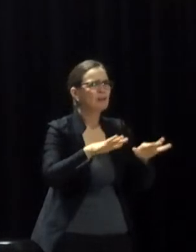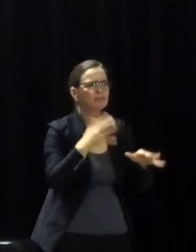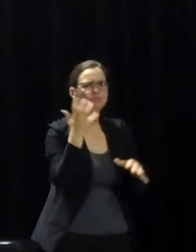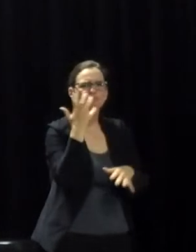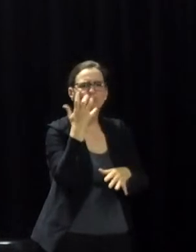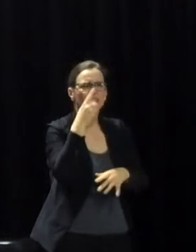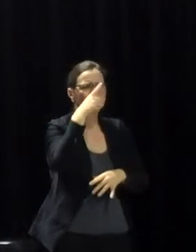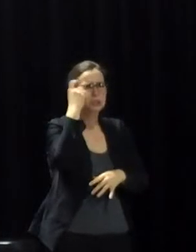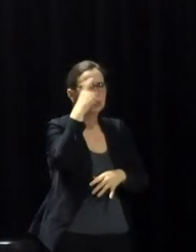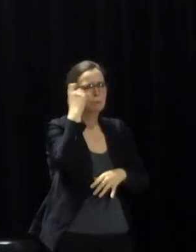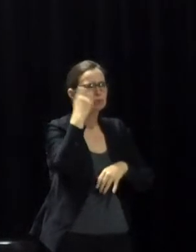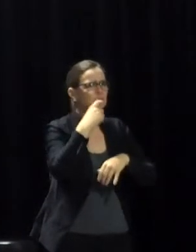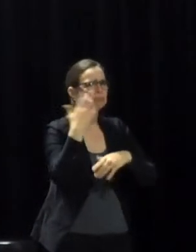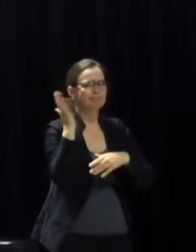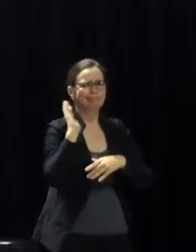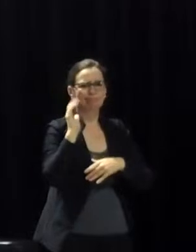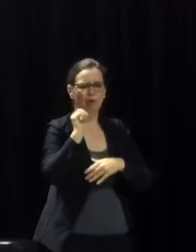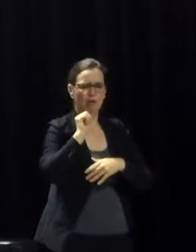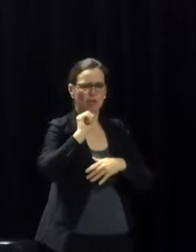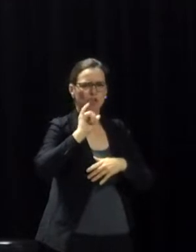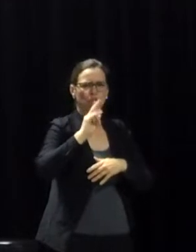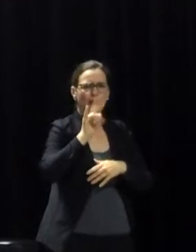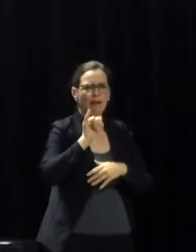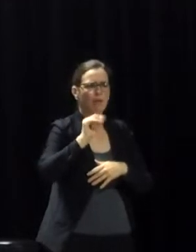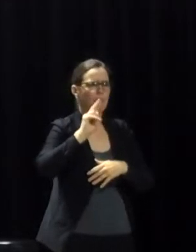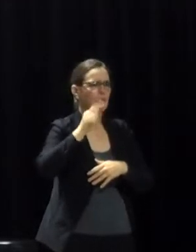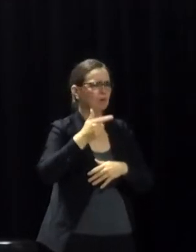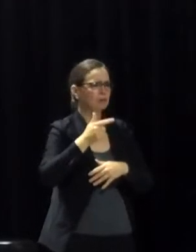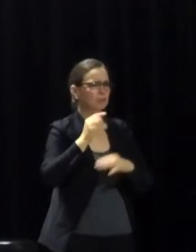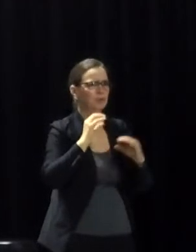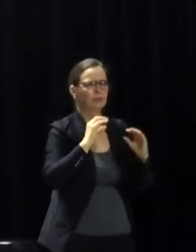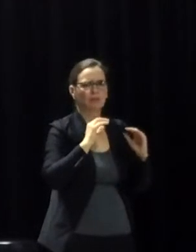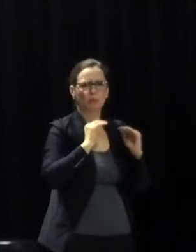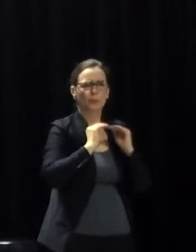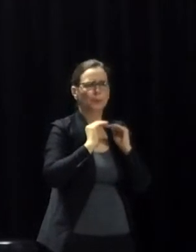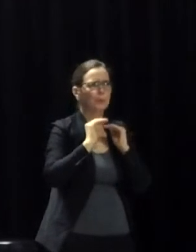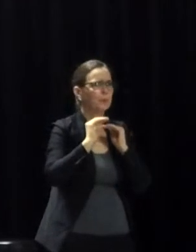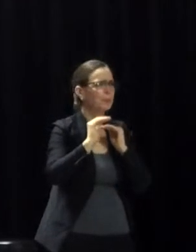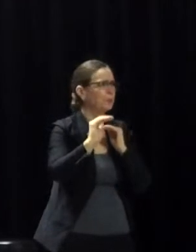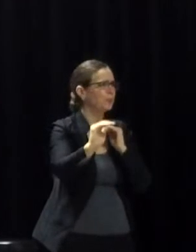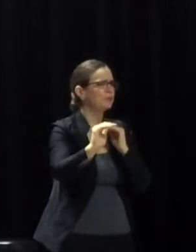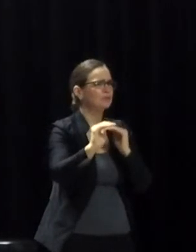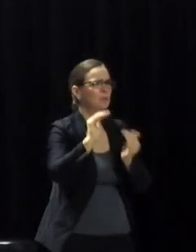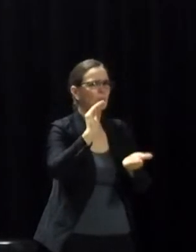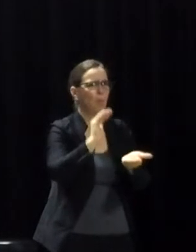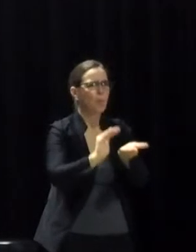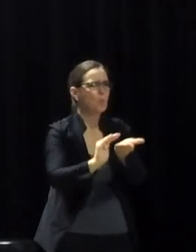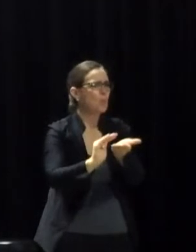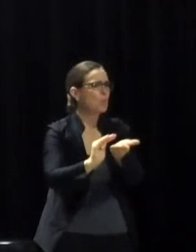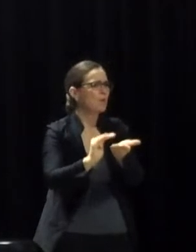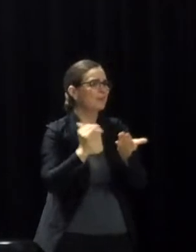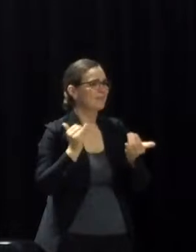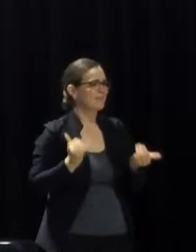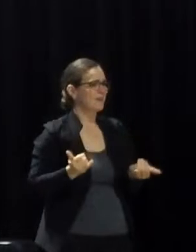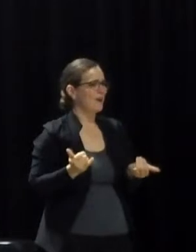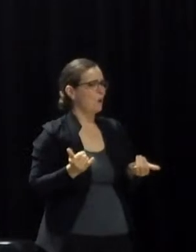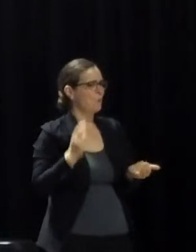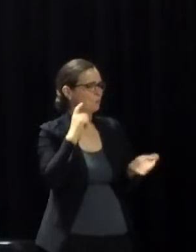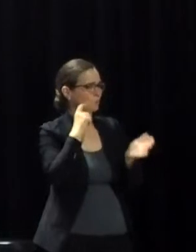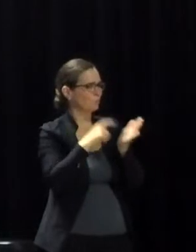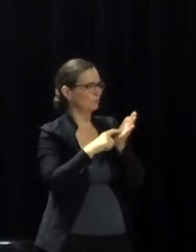to every case and tell the story. Now it's in the community now, and